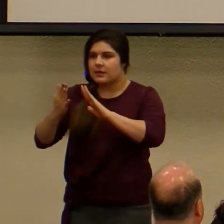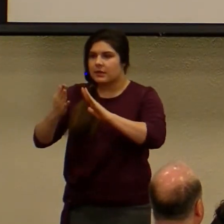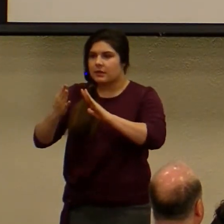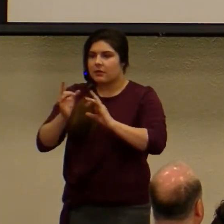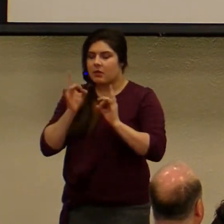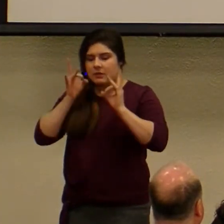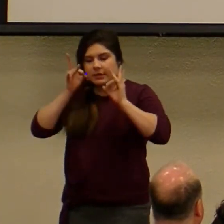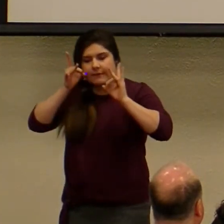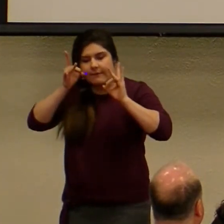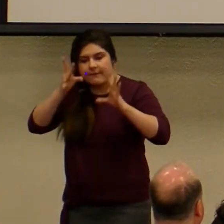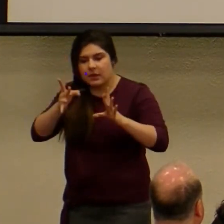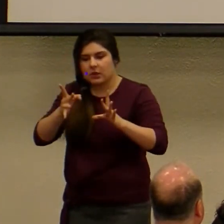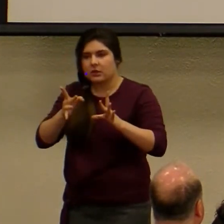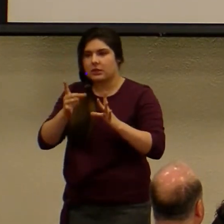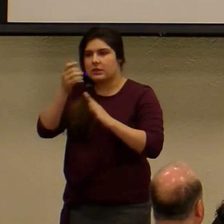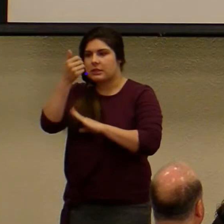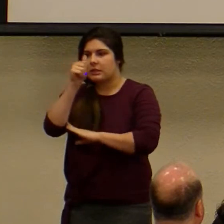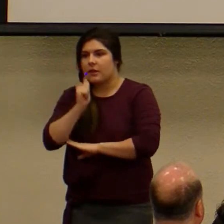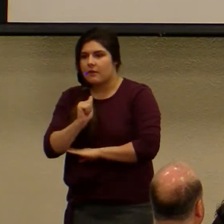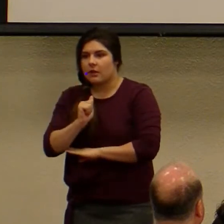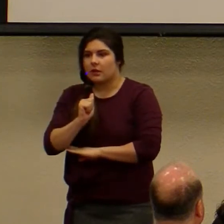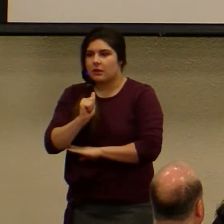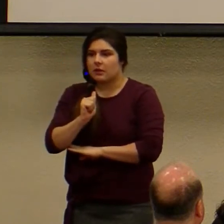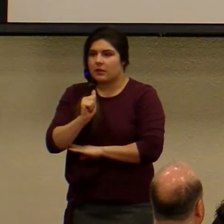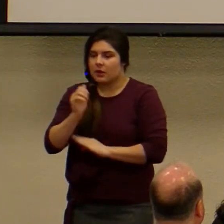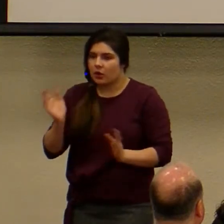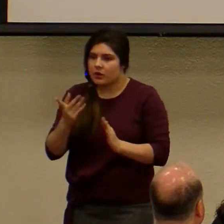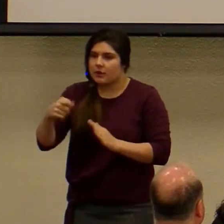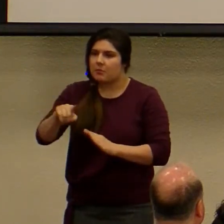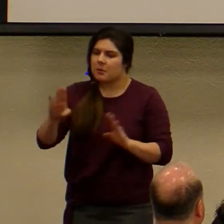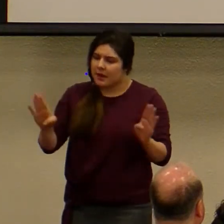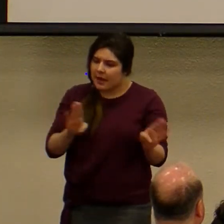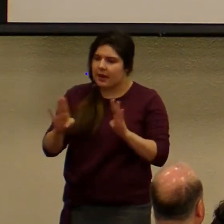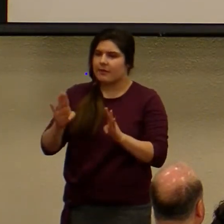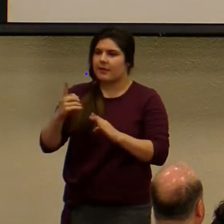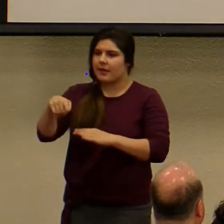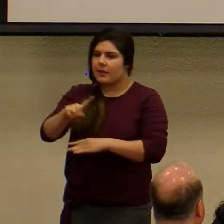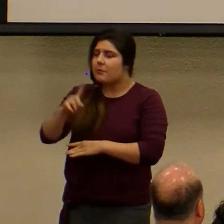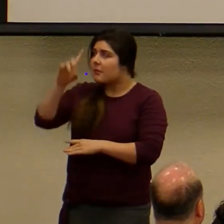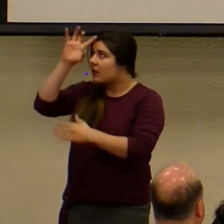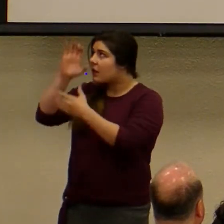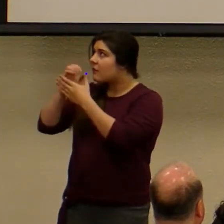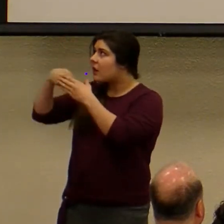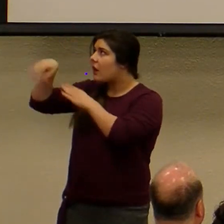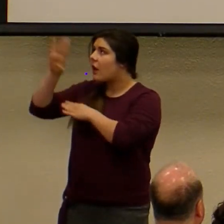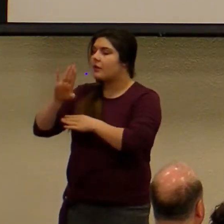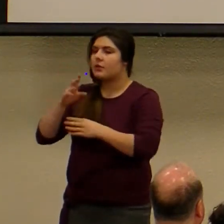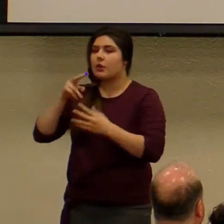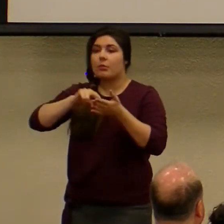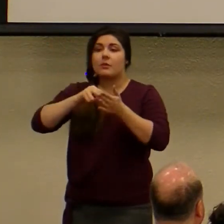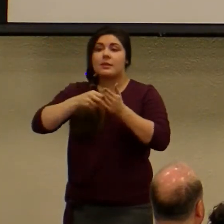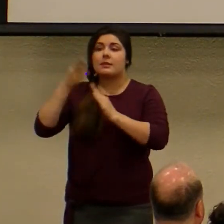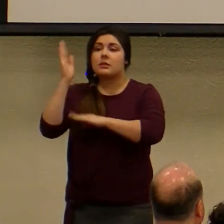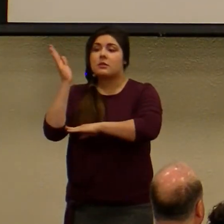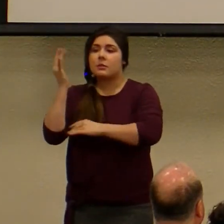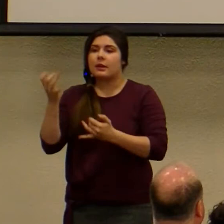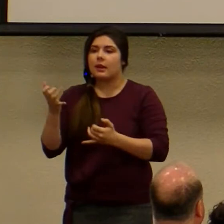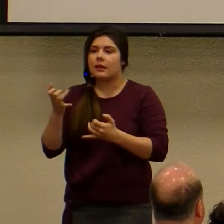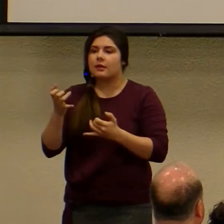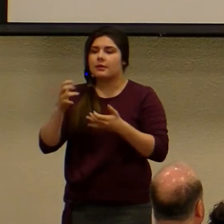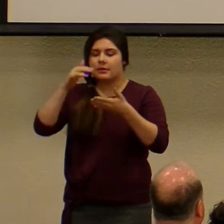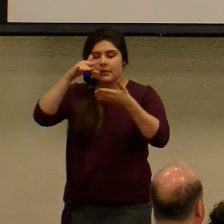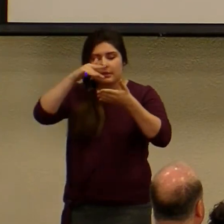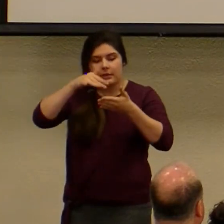and intense suffering, to act like they believe in God. The purpose of this sermon, then, is to study this